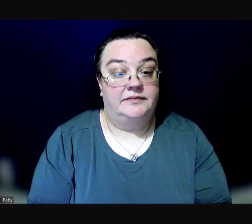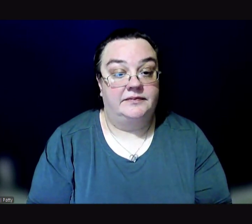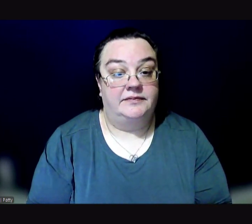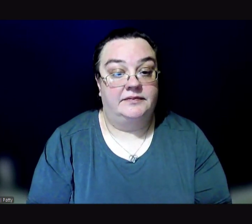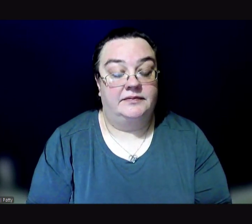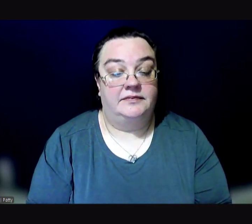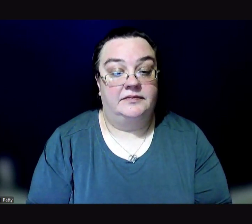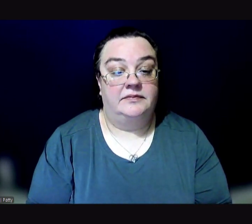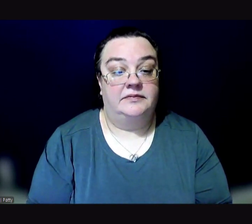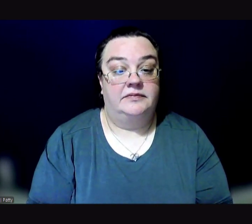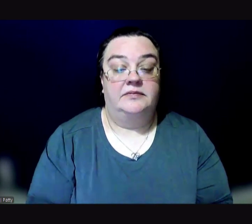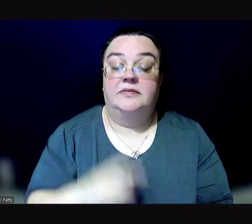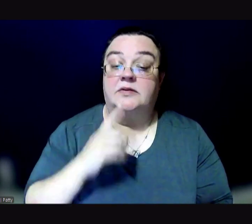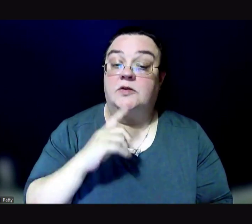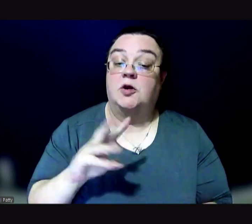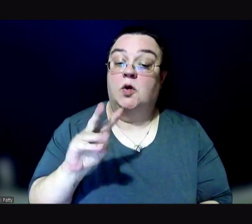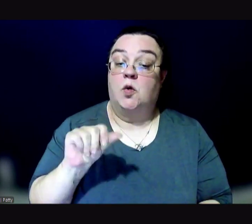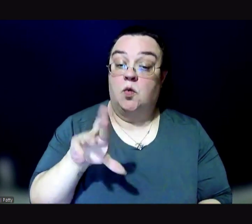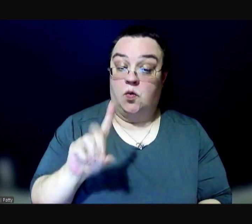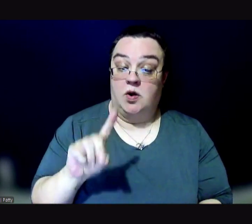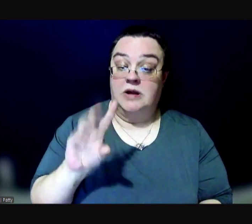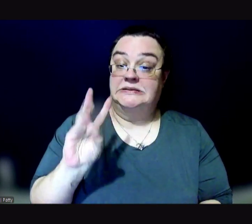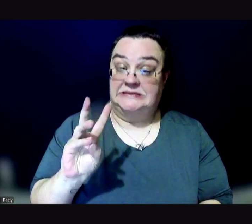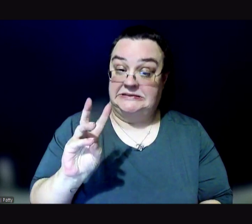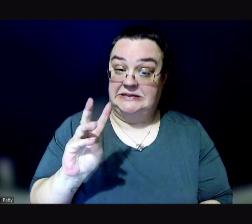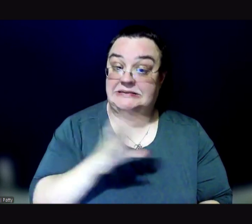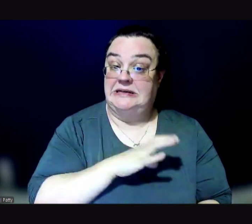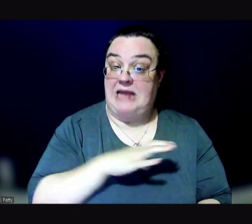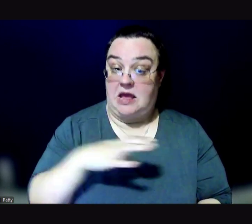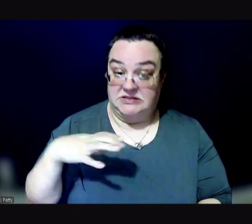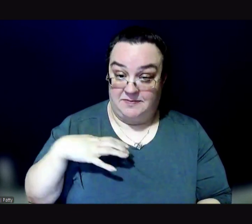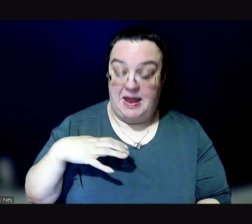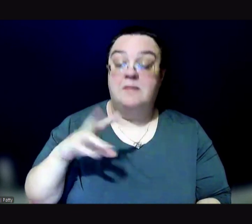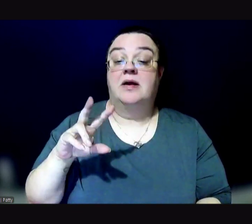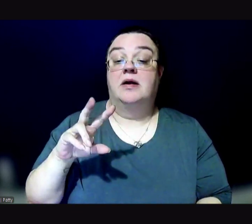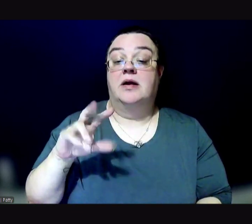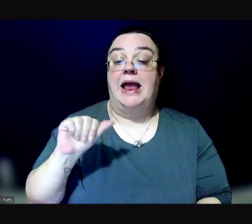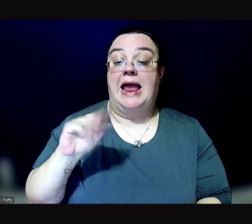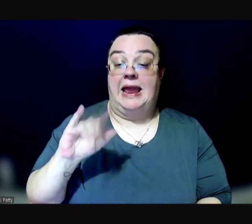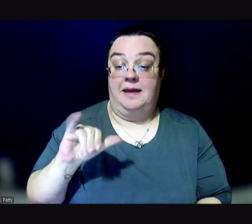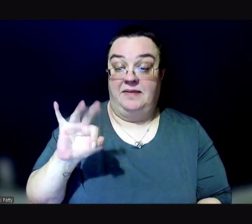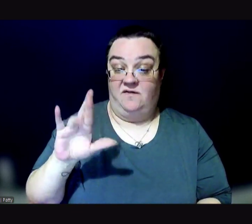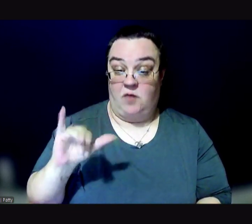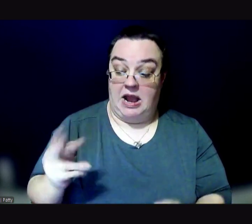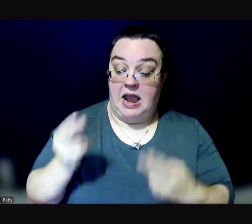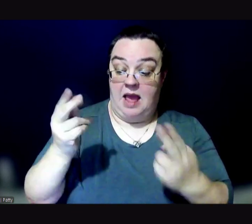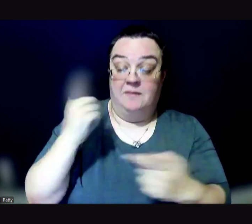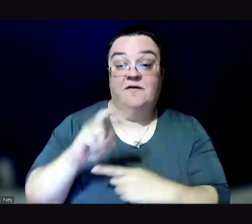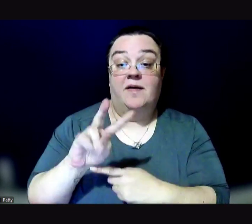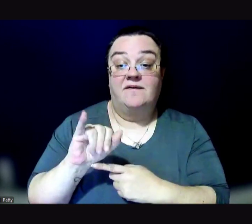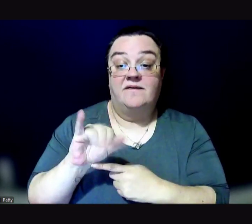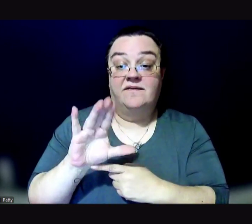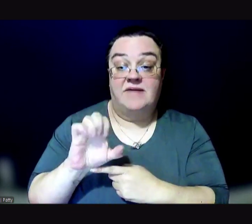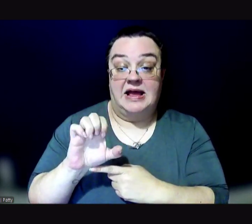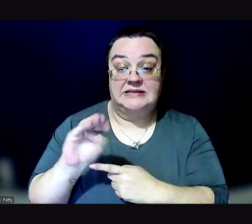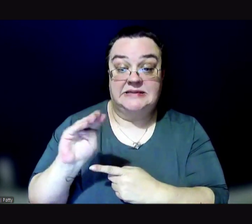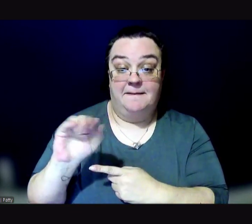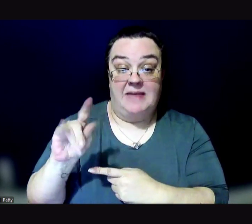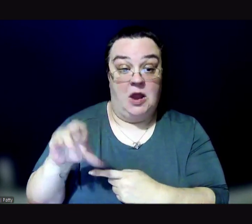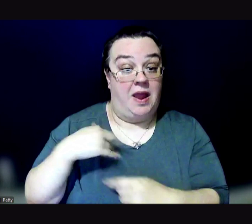The Ward 6 council member, Amy Fry, has been nominated to be vice mayor. Is there a second to that motion?